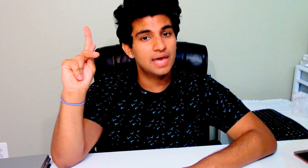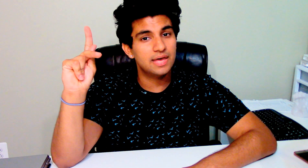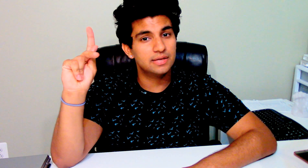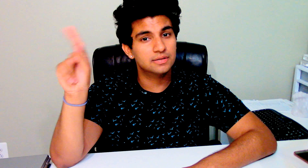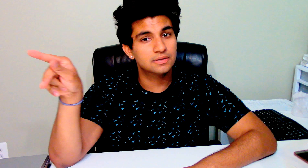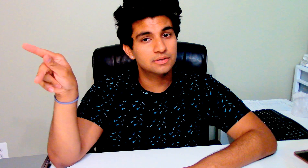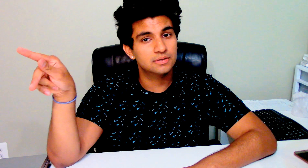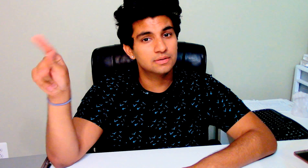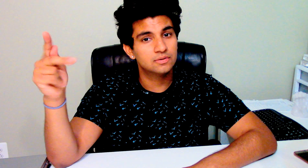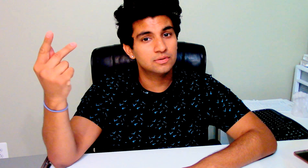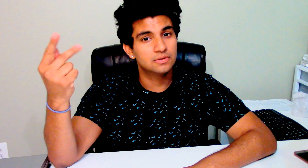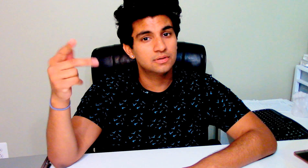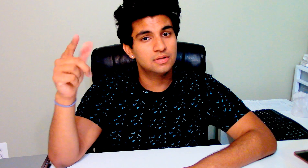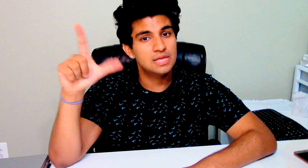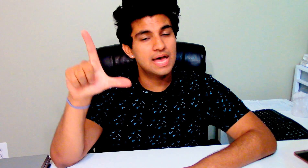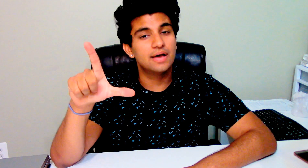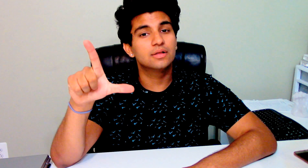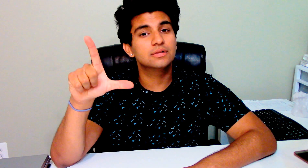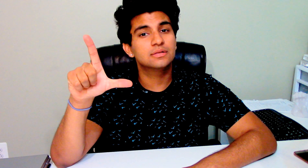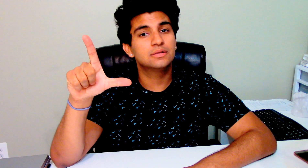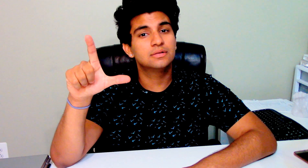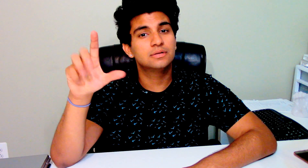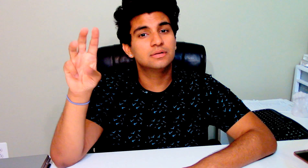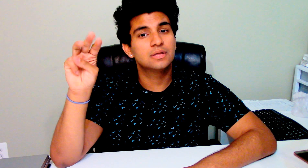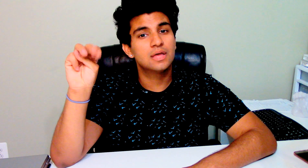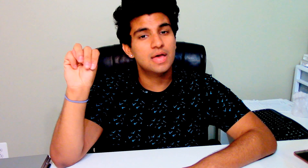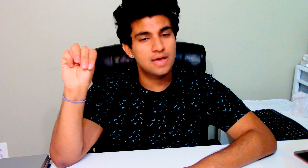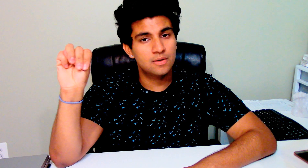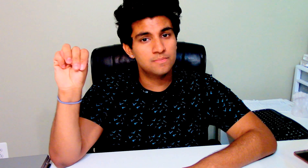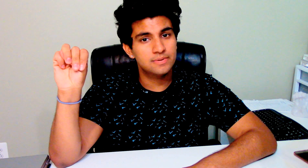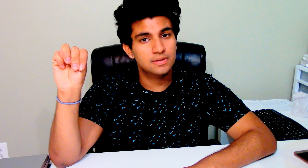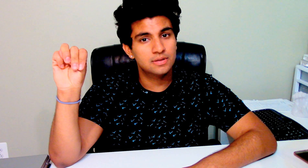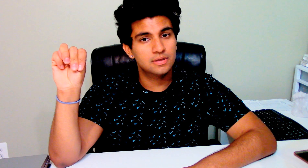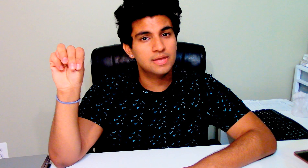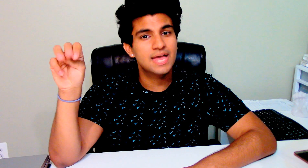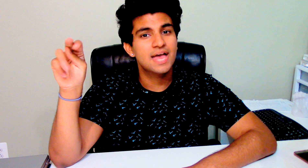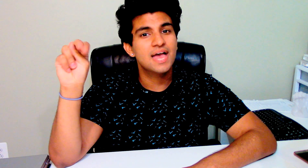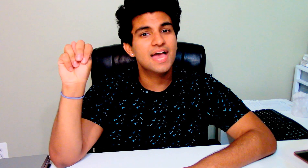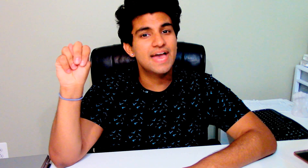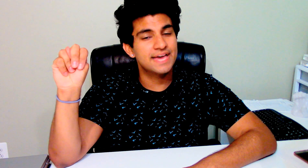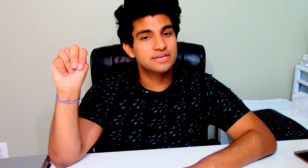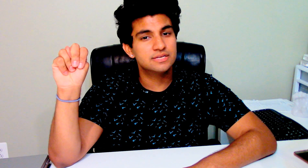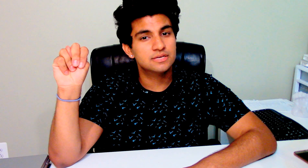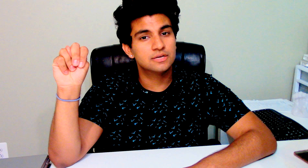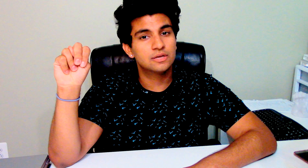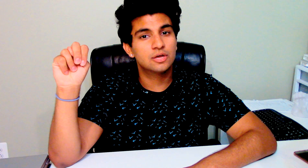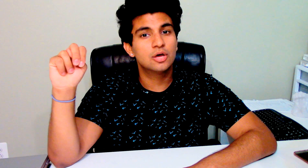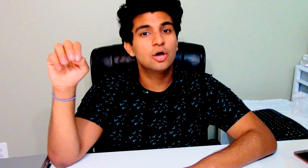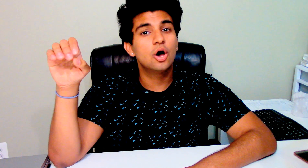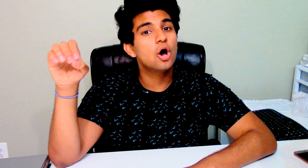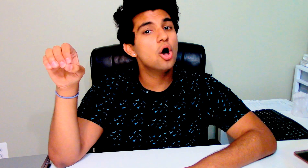K, L, M, N,